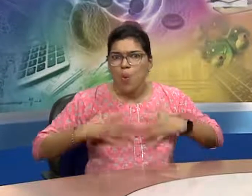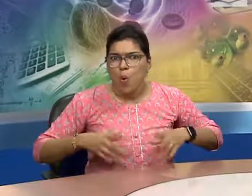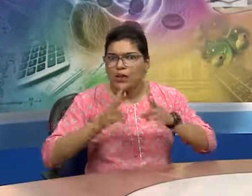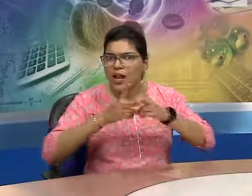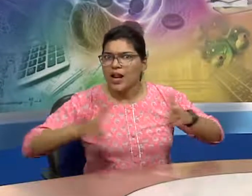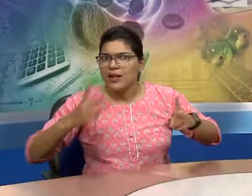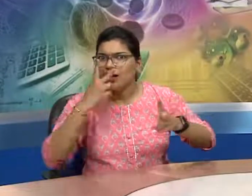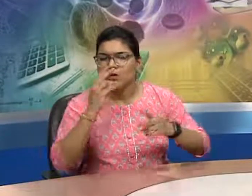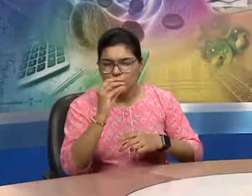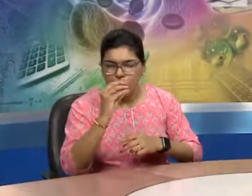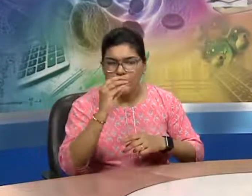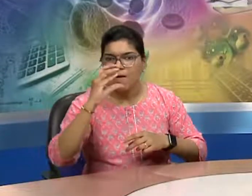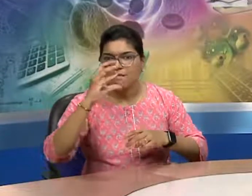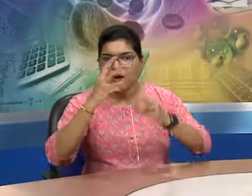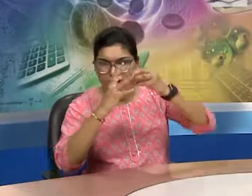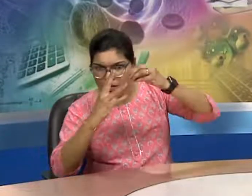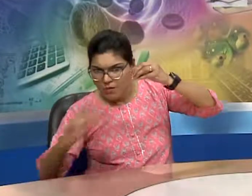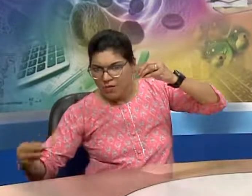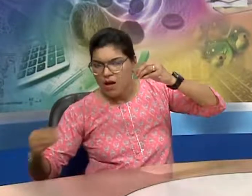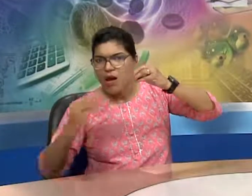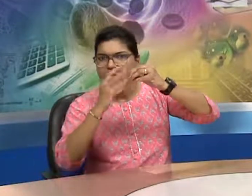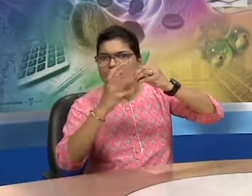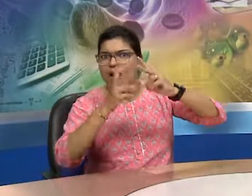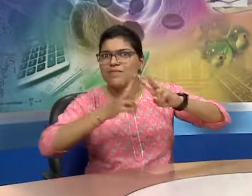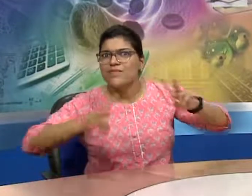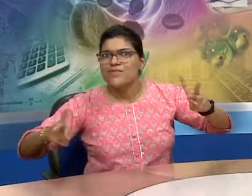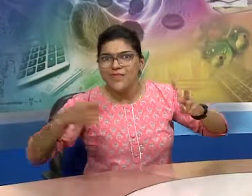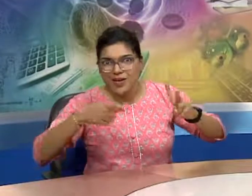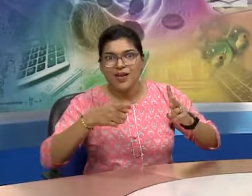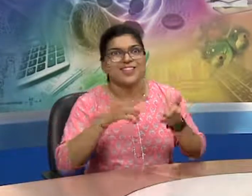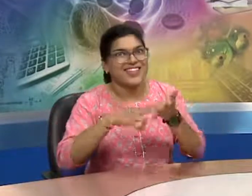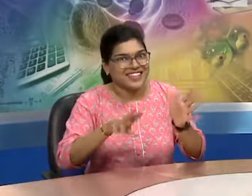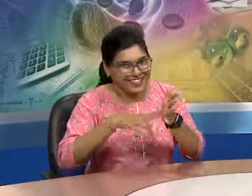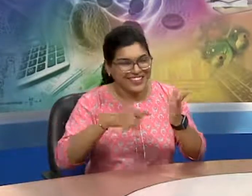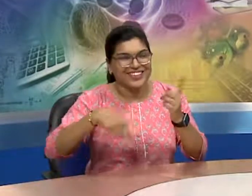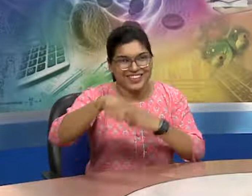of brinjals exhibits among these plant species.